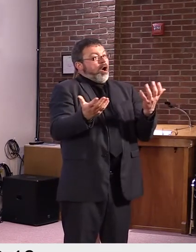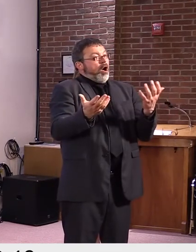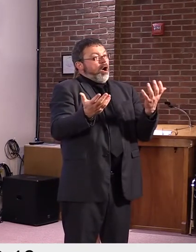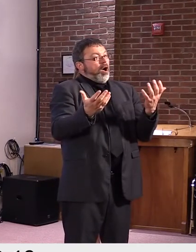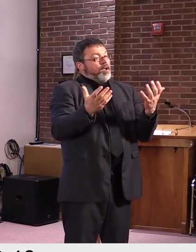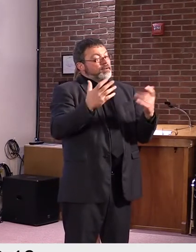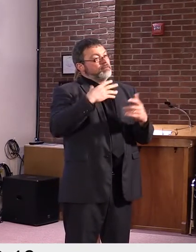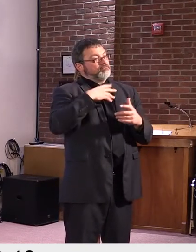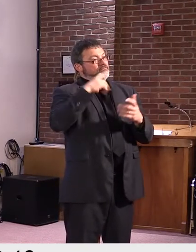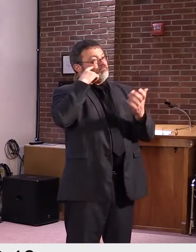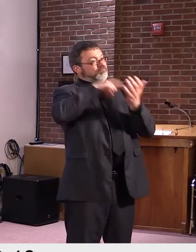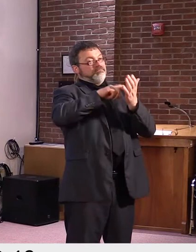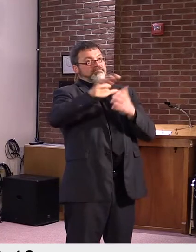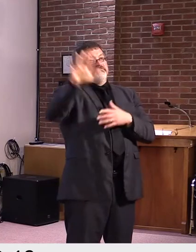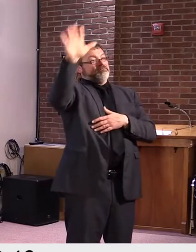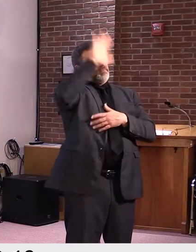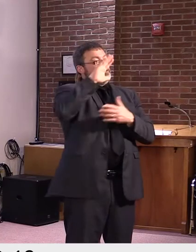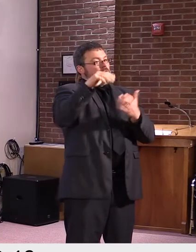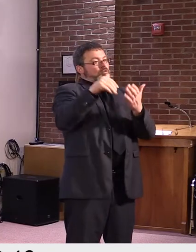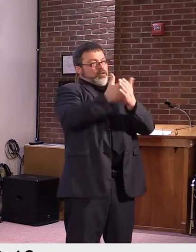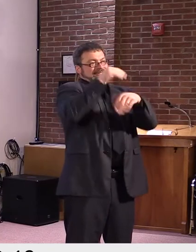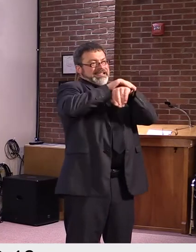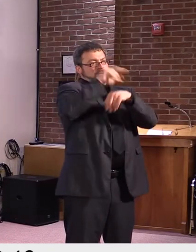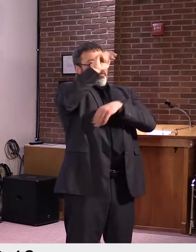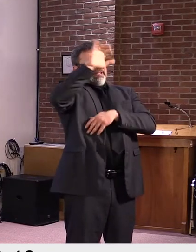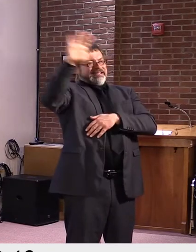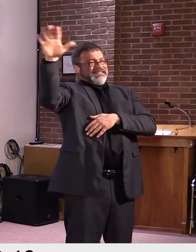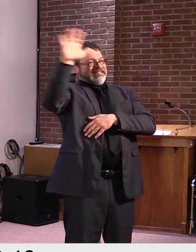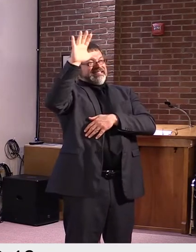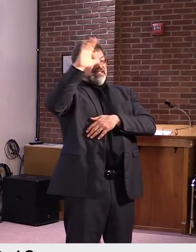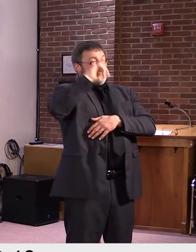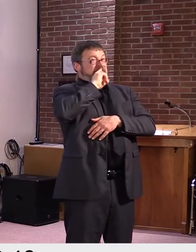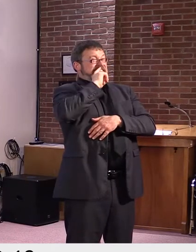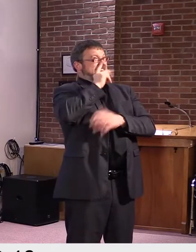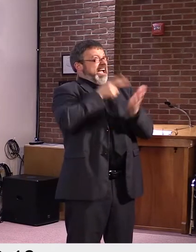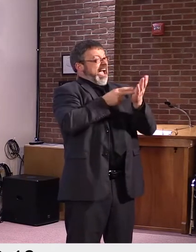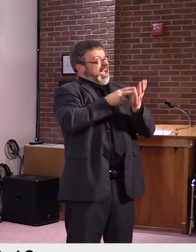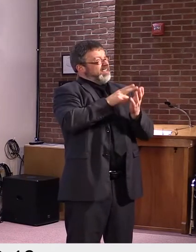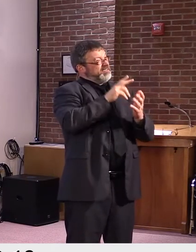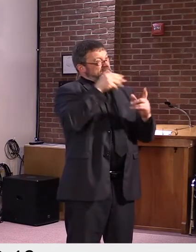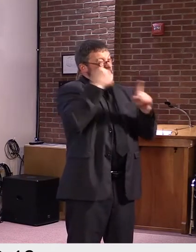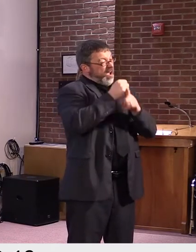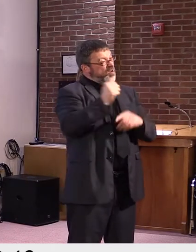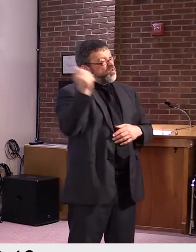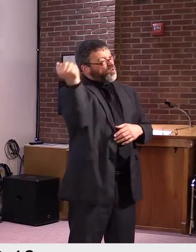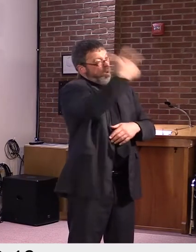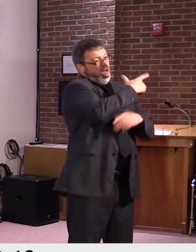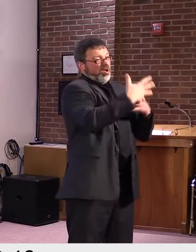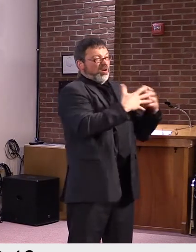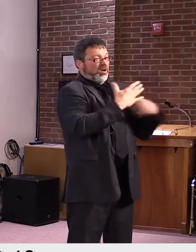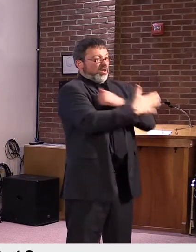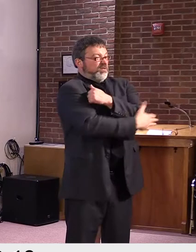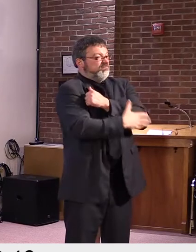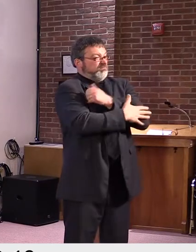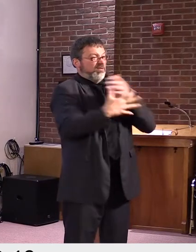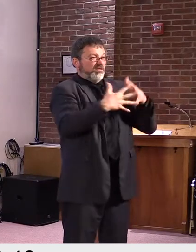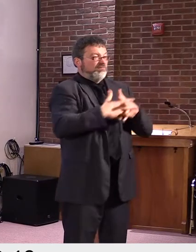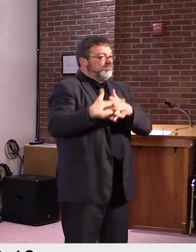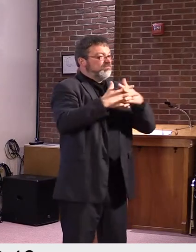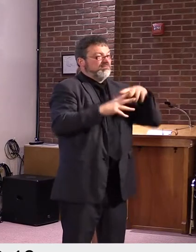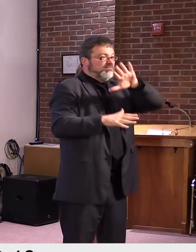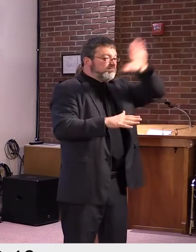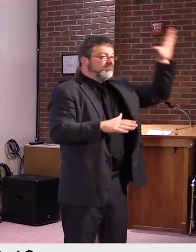country, and throughout the world, as a matter of fact, because we have to sell these goods that are